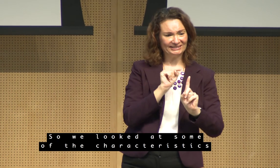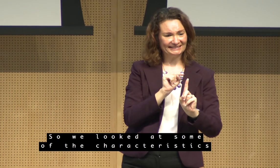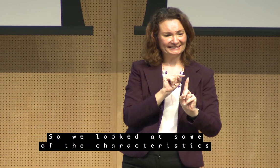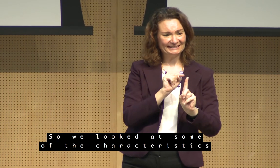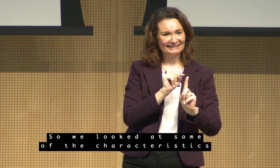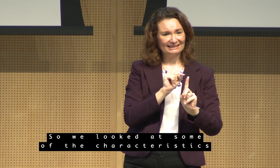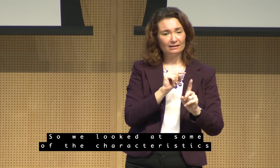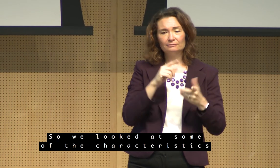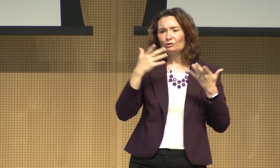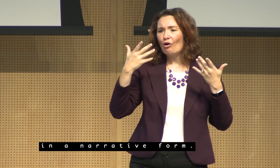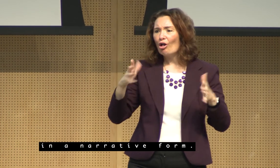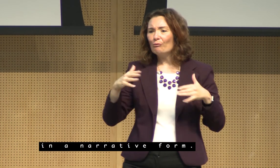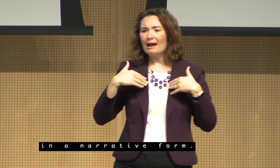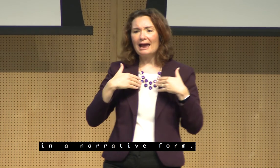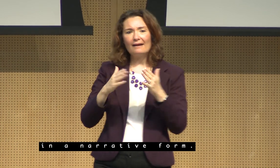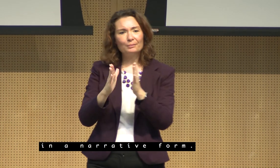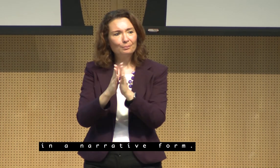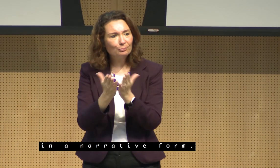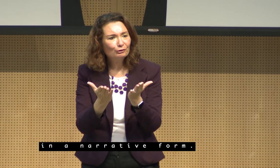some of the characteristics in a narrative form.